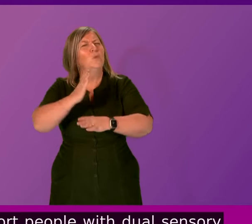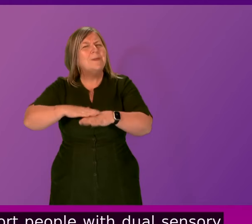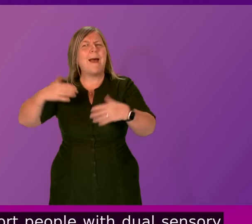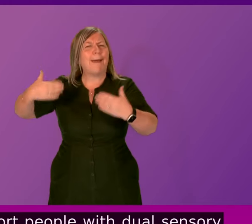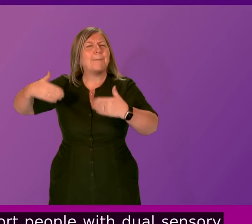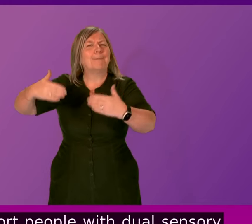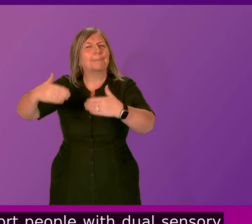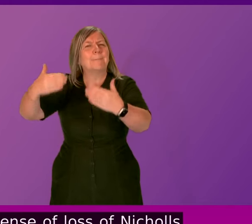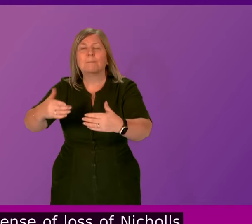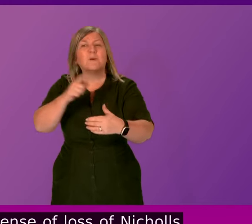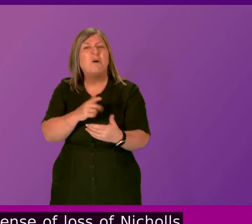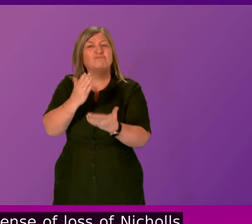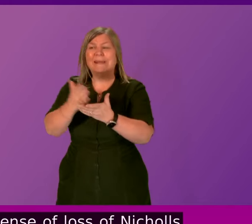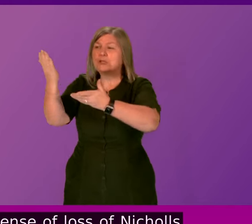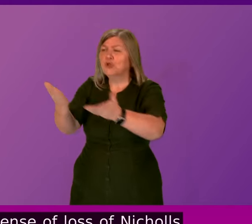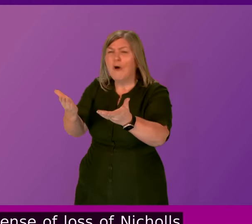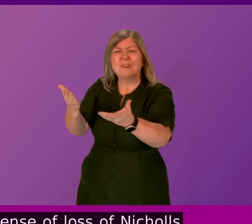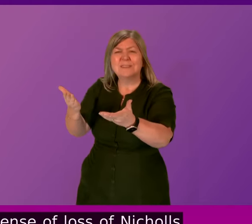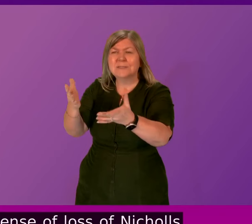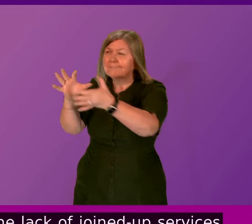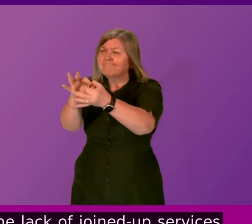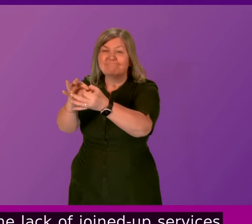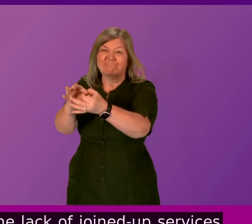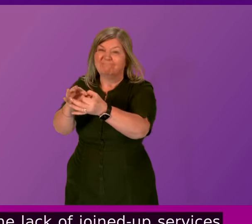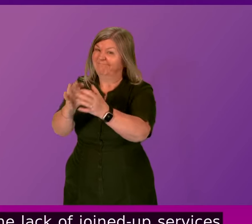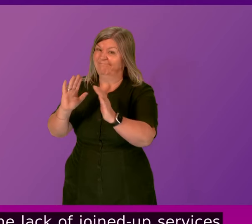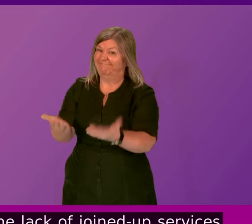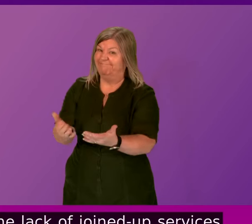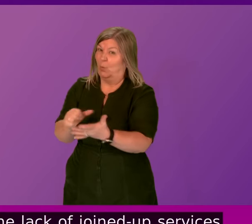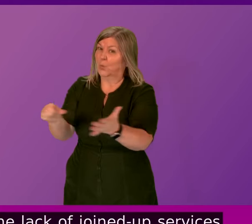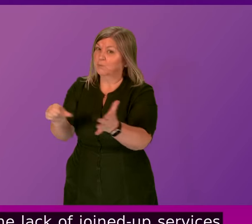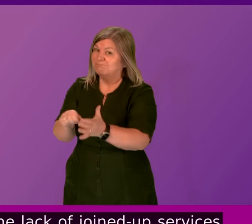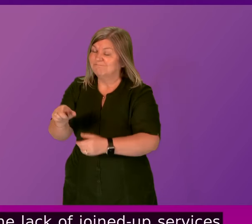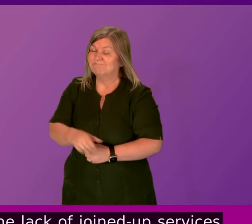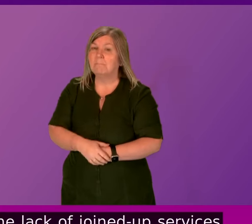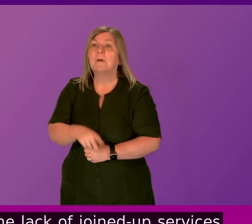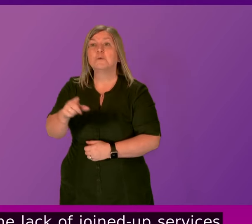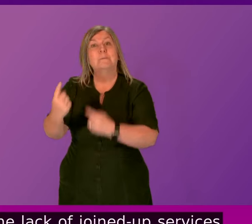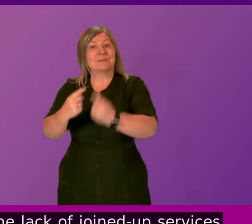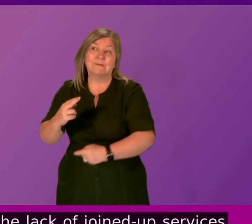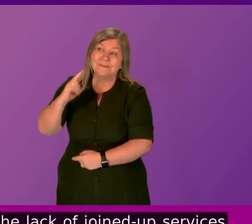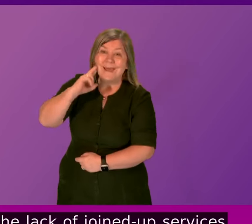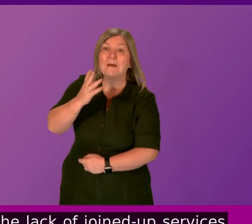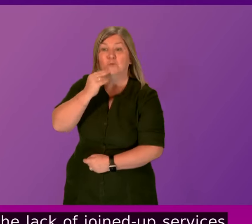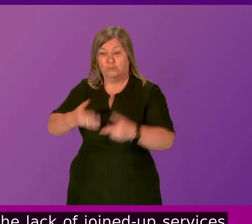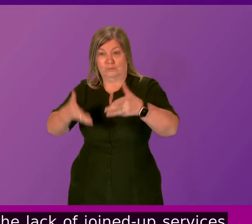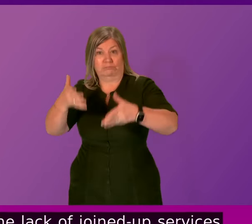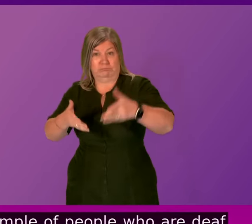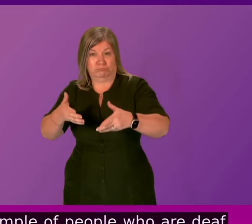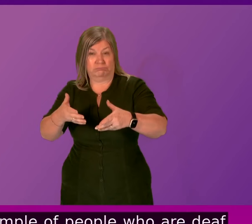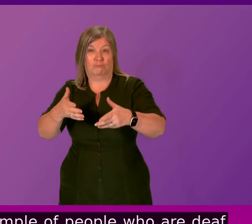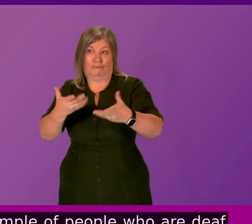the lack of joined-up services can be problematic. For example, if people who are deaf and use British Sign Language develop age-related